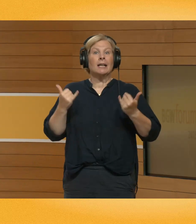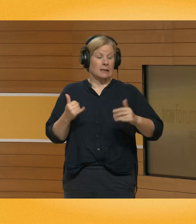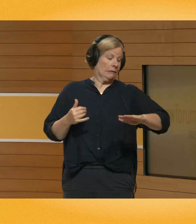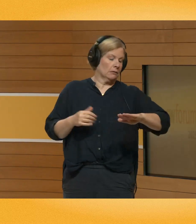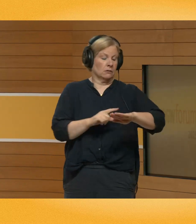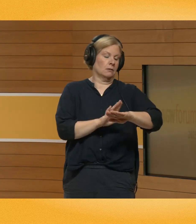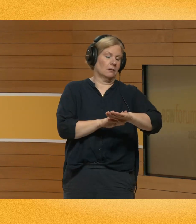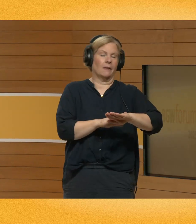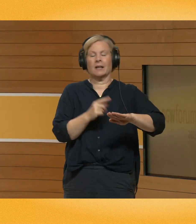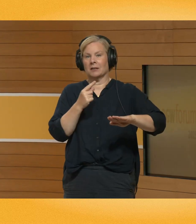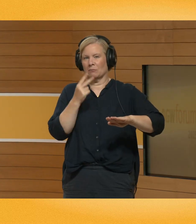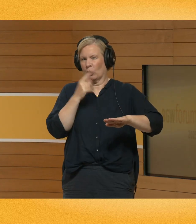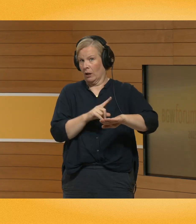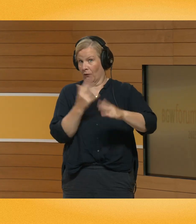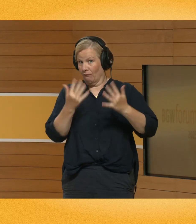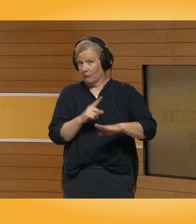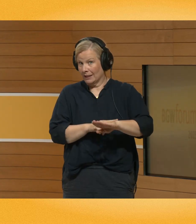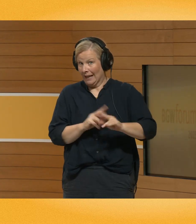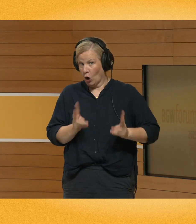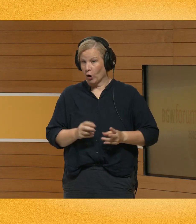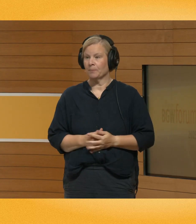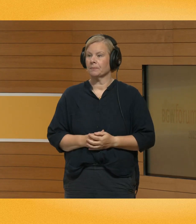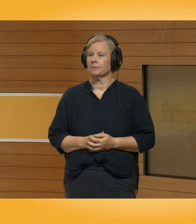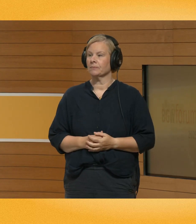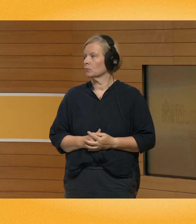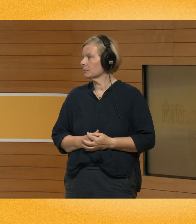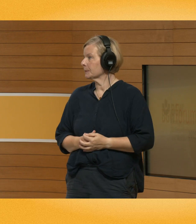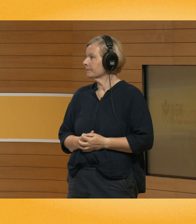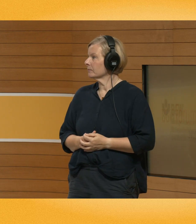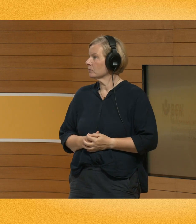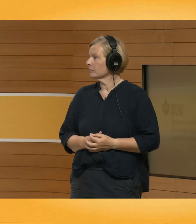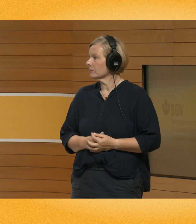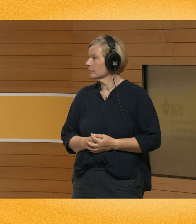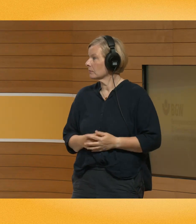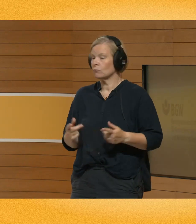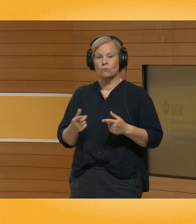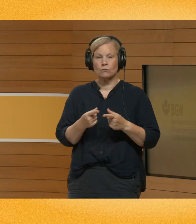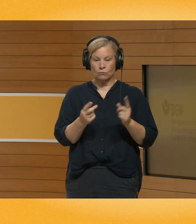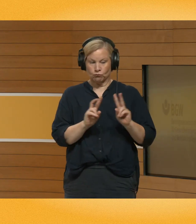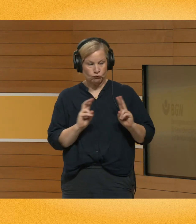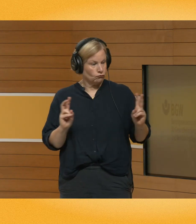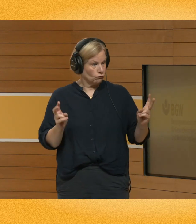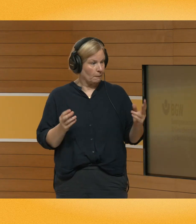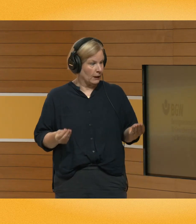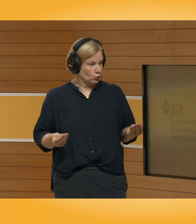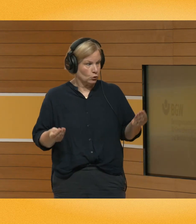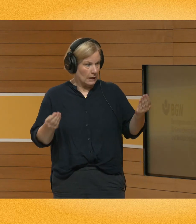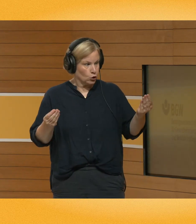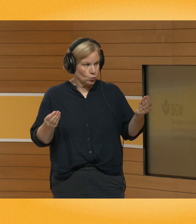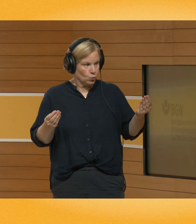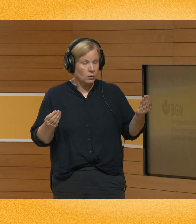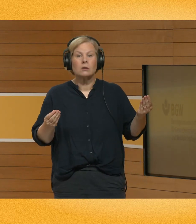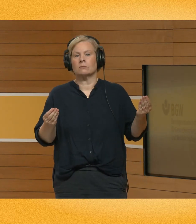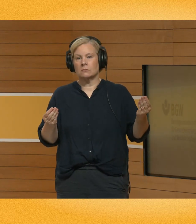if none of you else have something to add still, I think we could actually open now